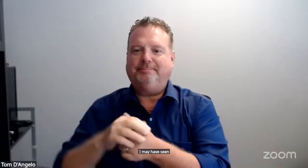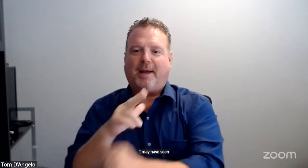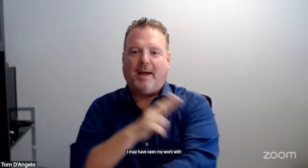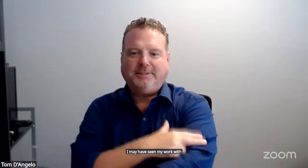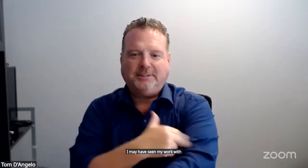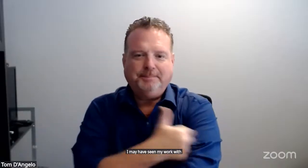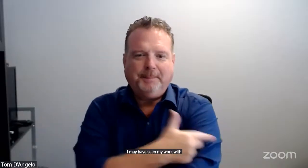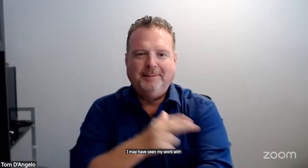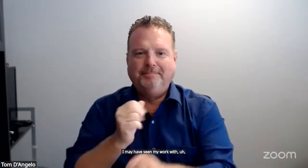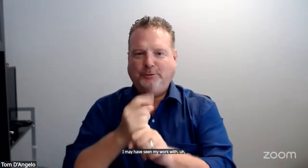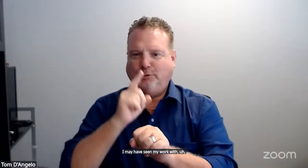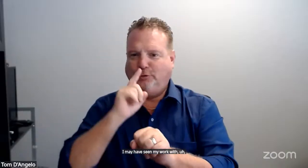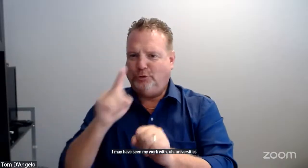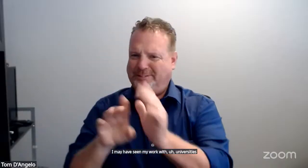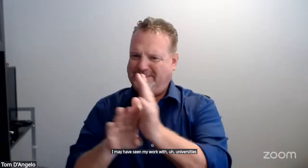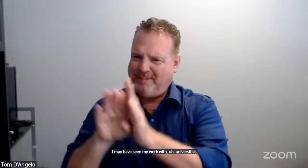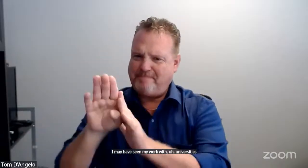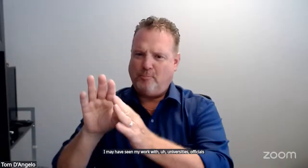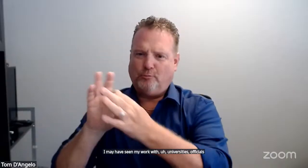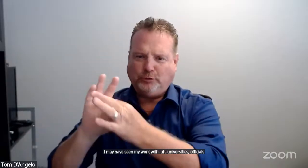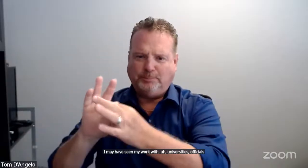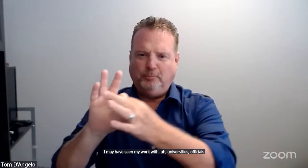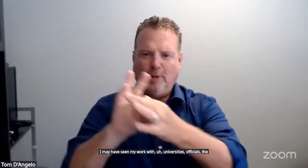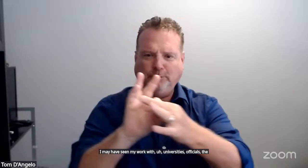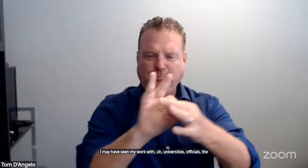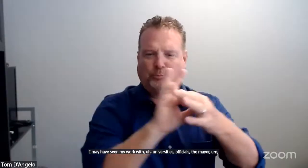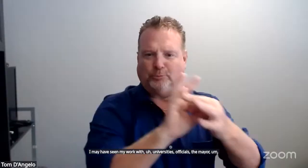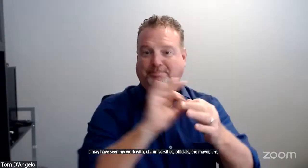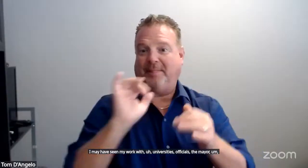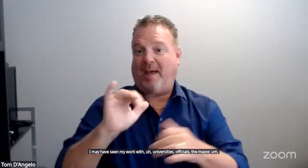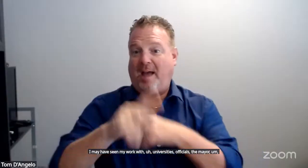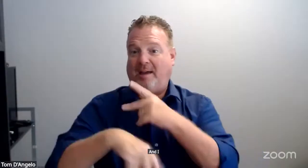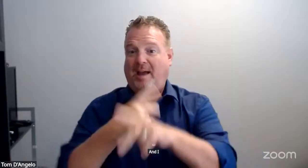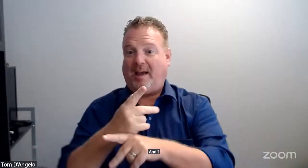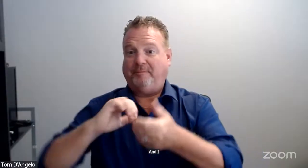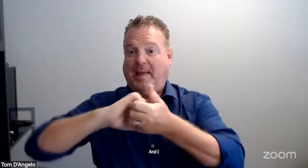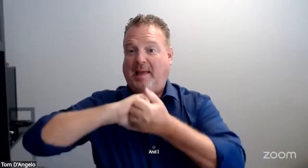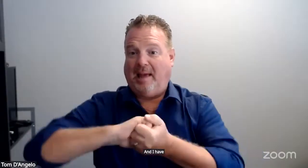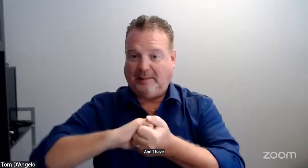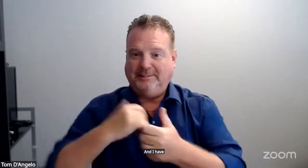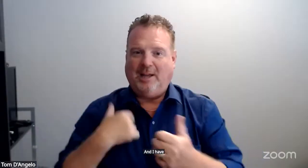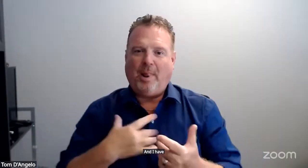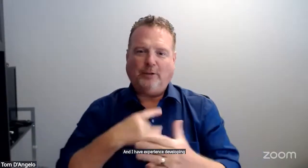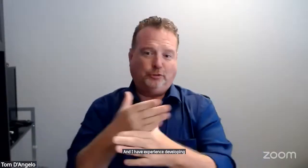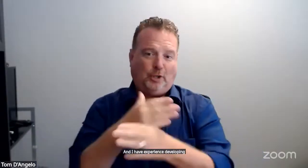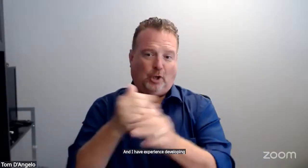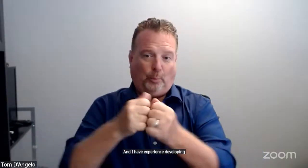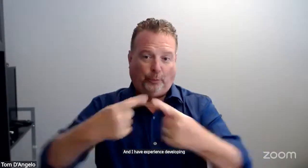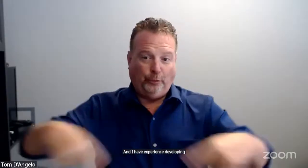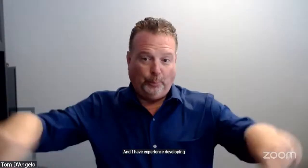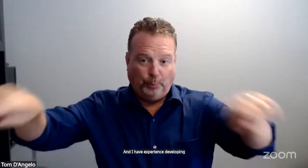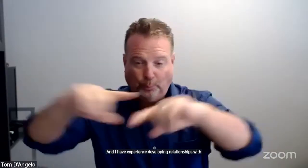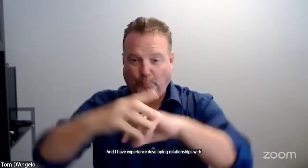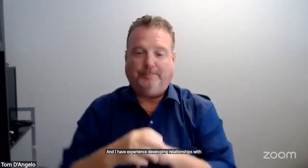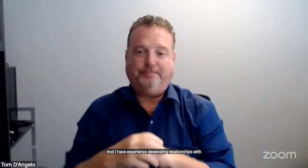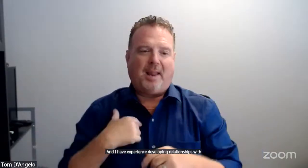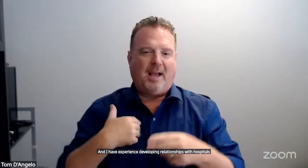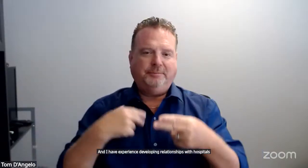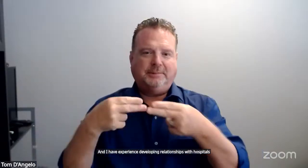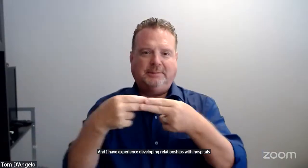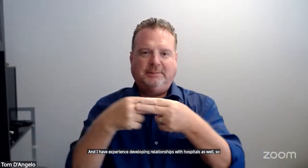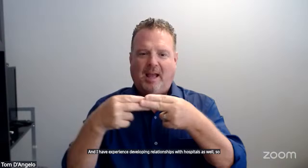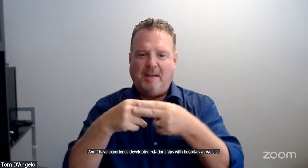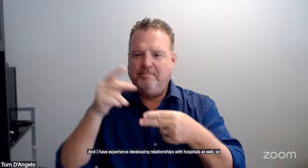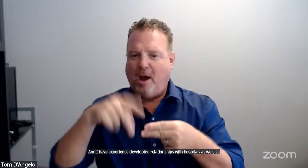with universities, officials, the mayor, and I've have experience developing relationships with hospitals as well. So